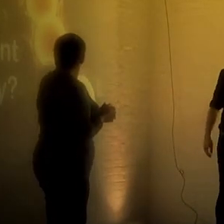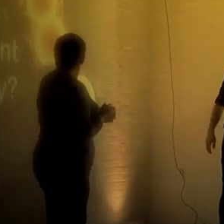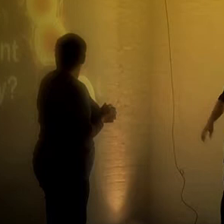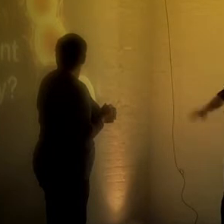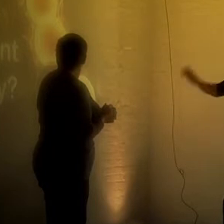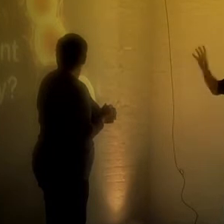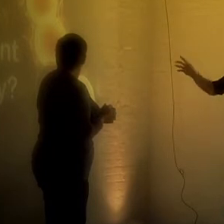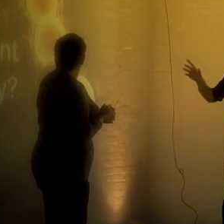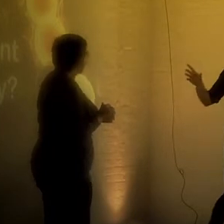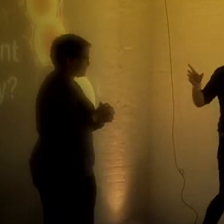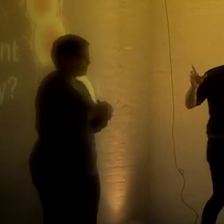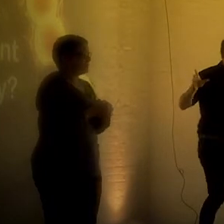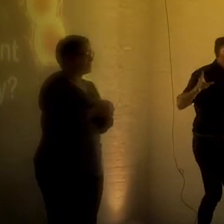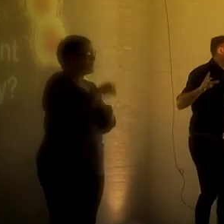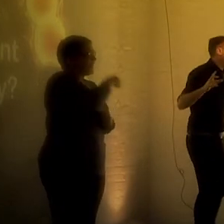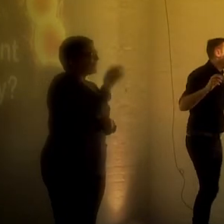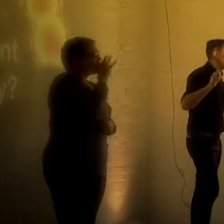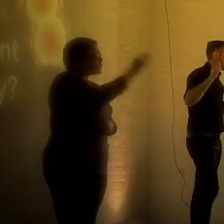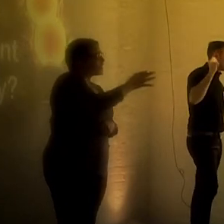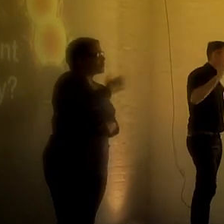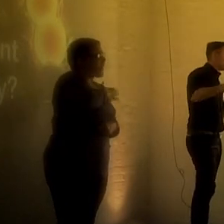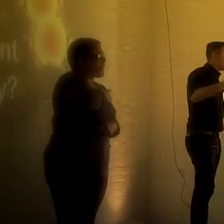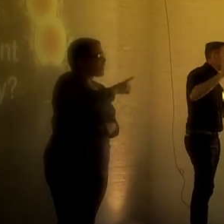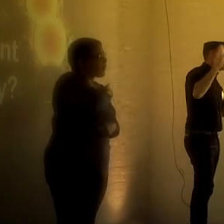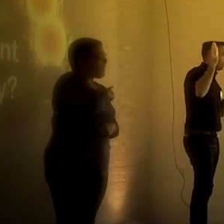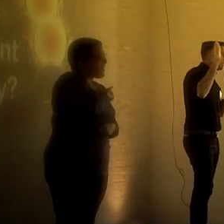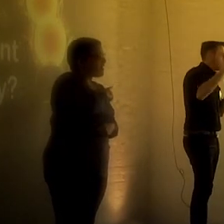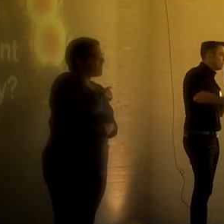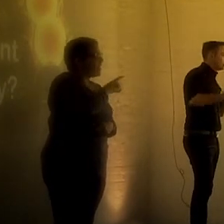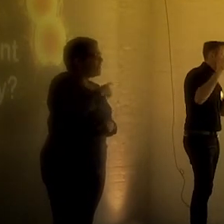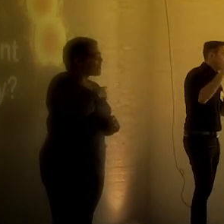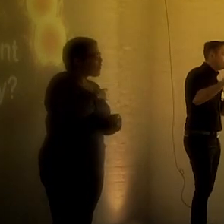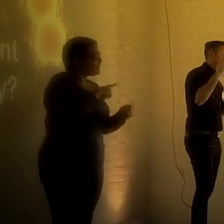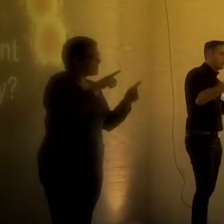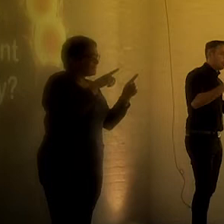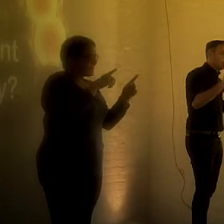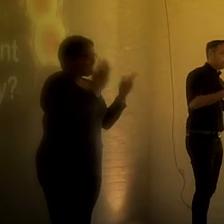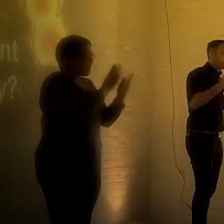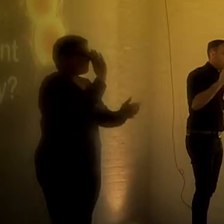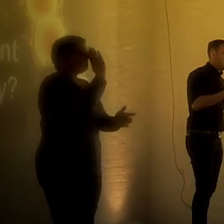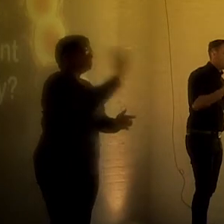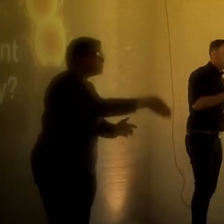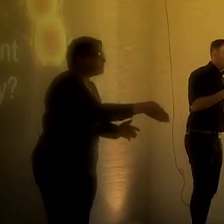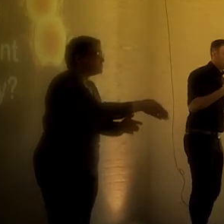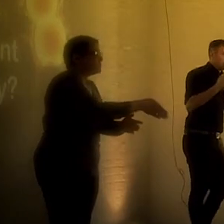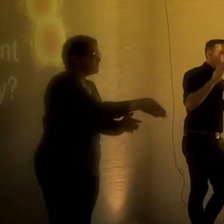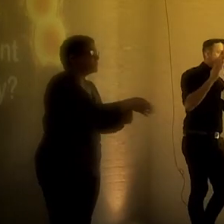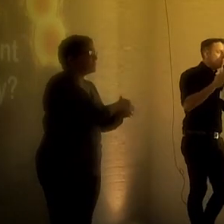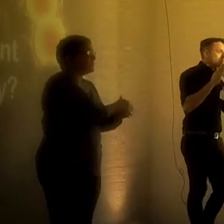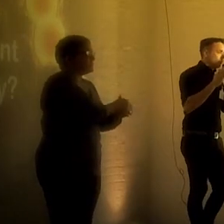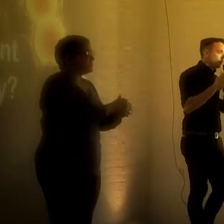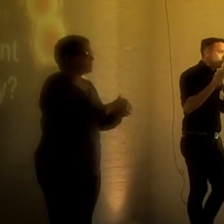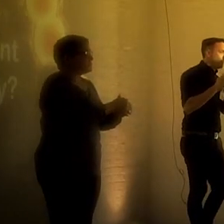version. And what I like about this question is that it really cuts like a scalpel right to the heart of any